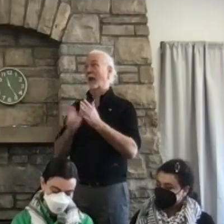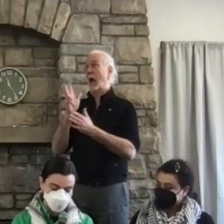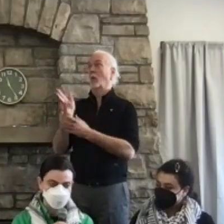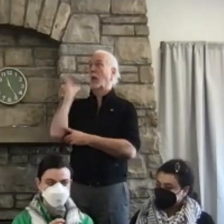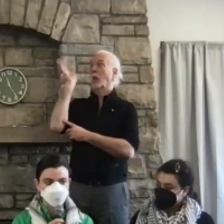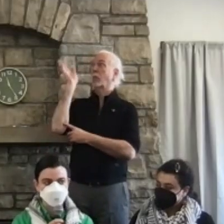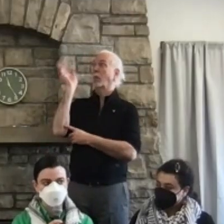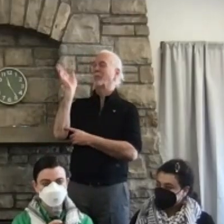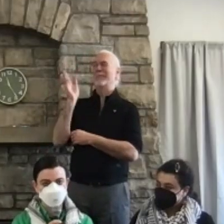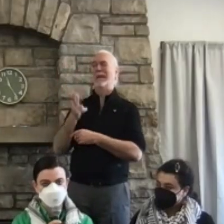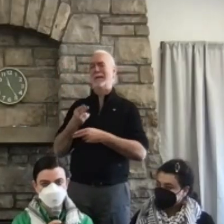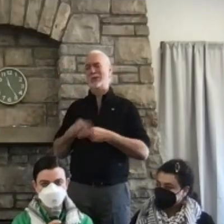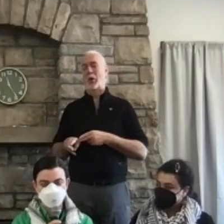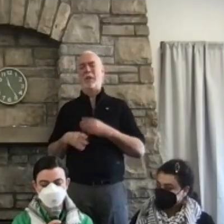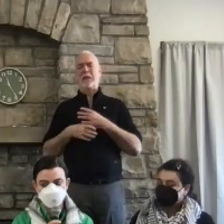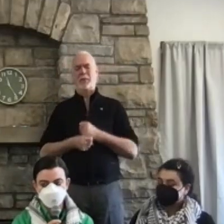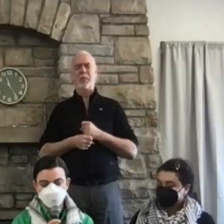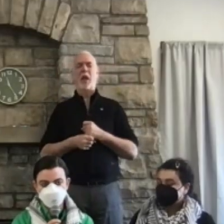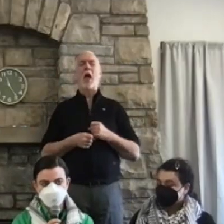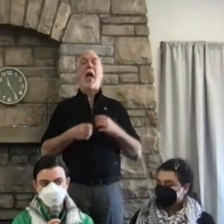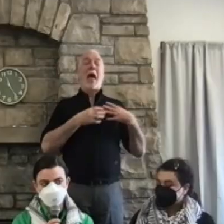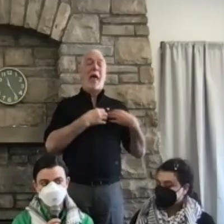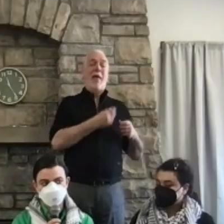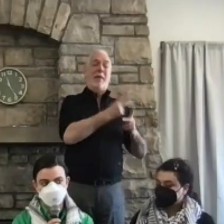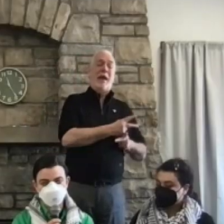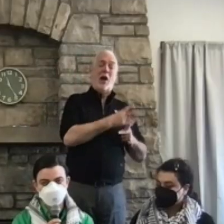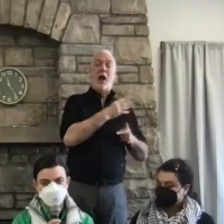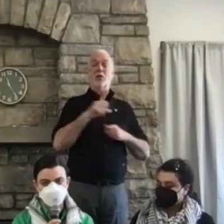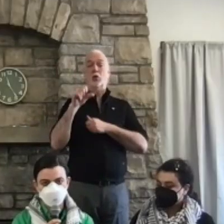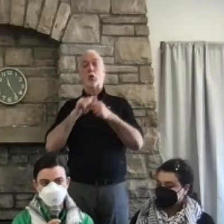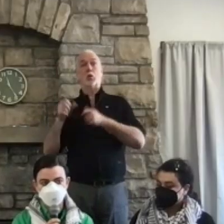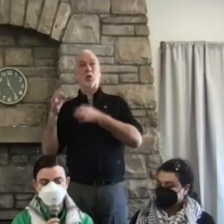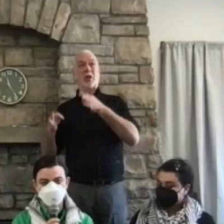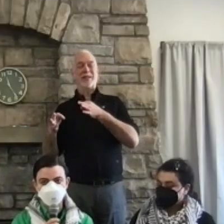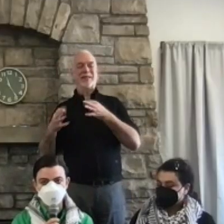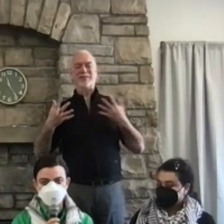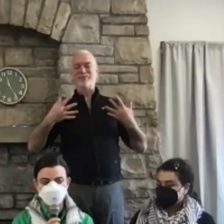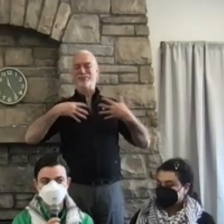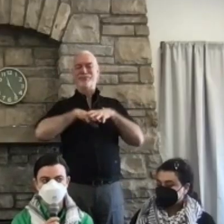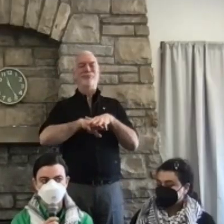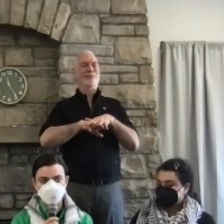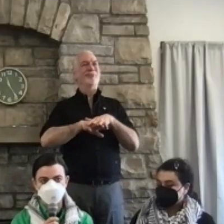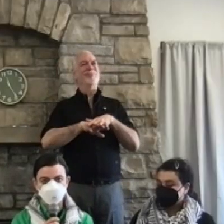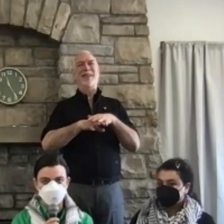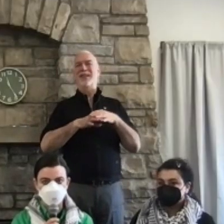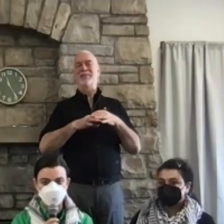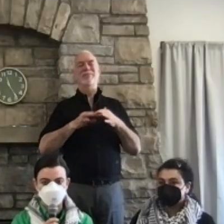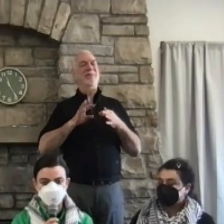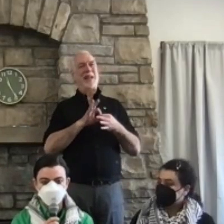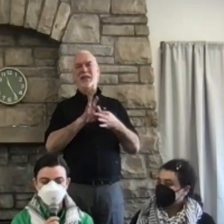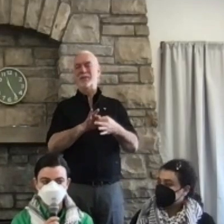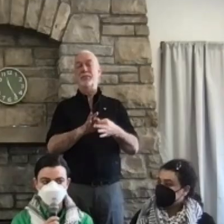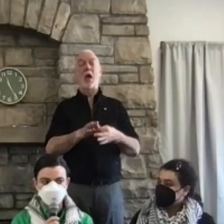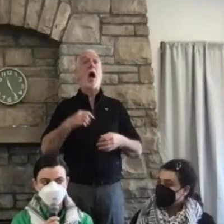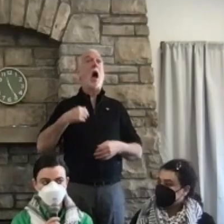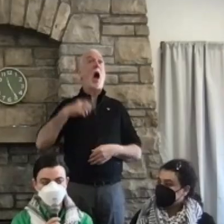health and healthcare are inherently social justice issues. One of the starkest examples of this that I've been thinking about a lot is something that I heard from